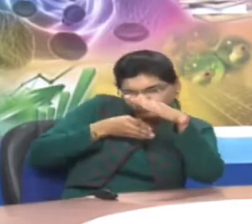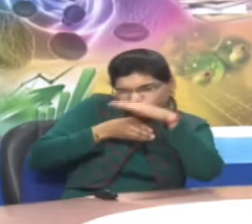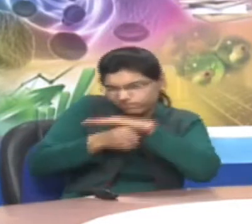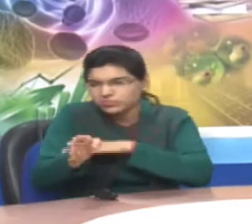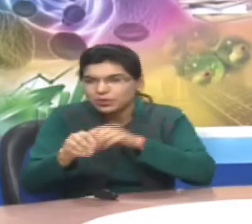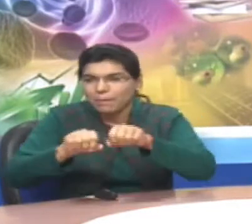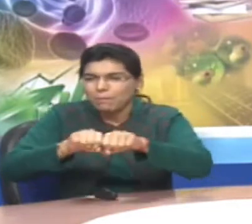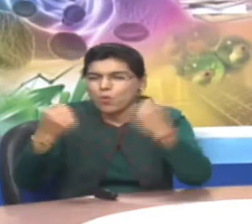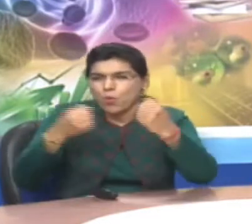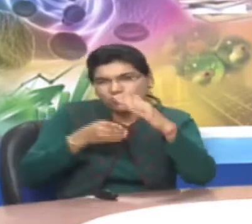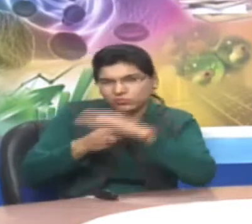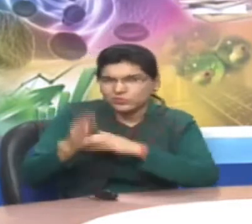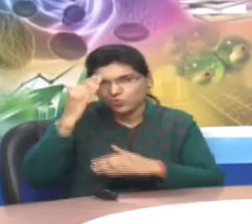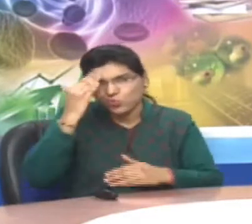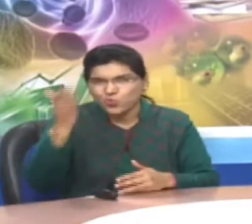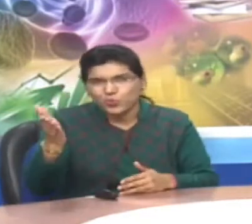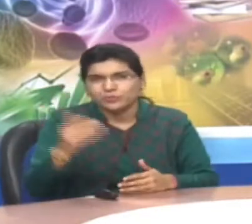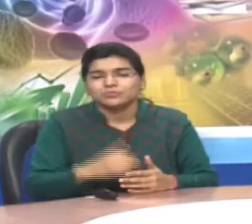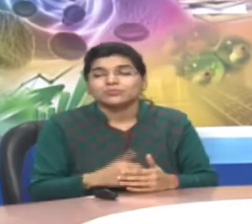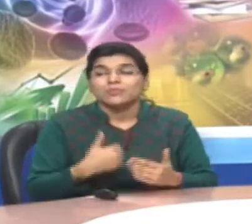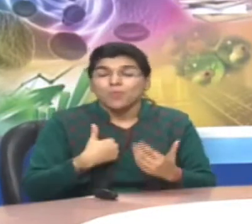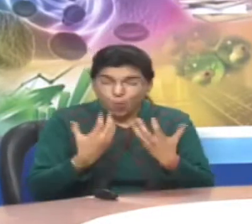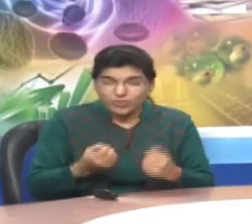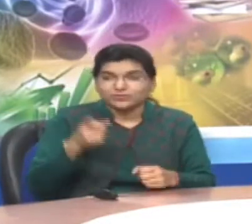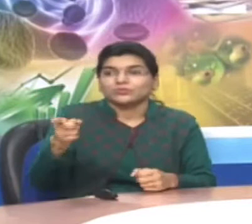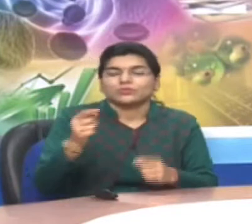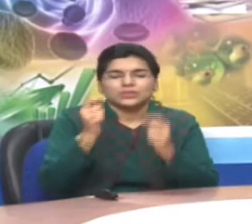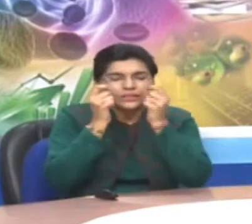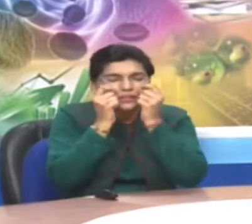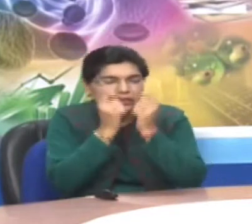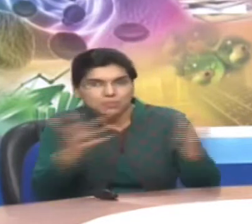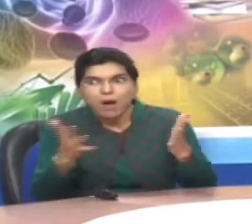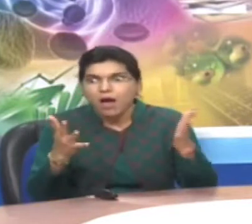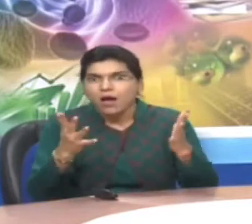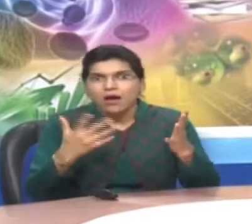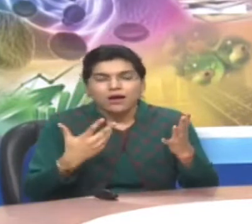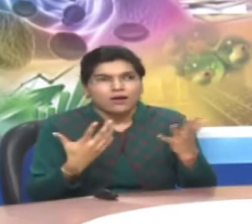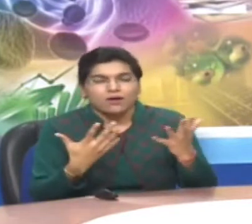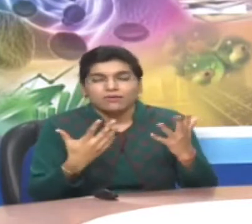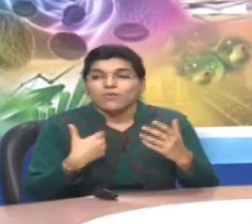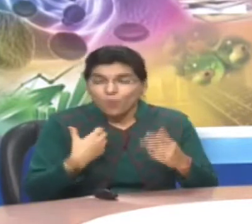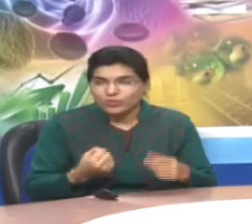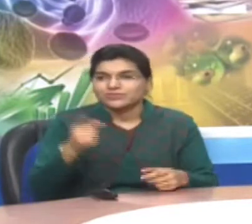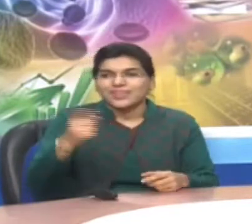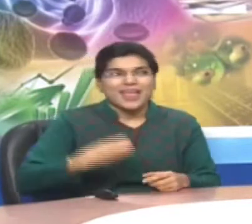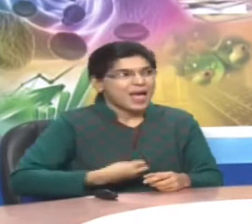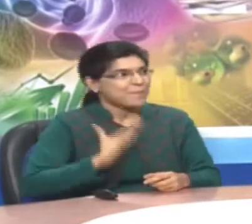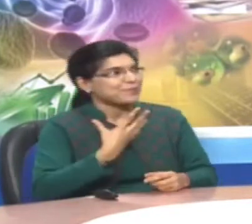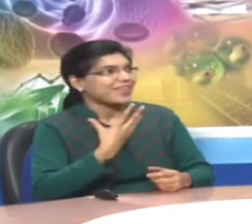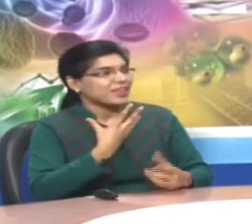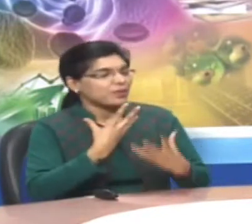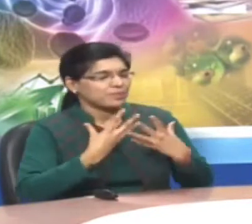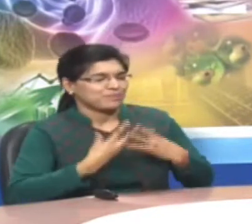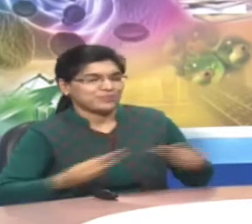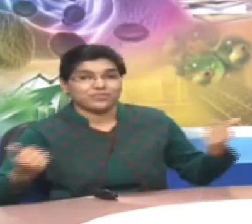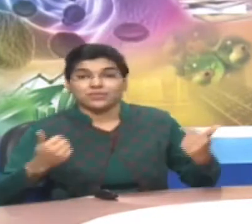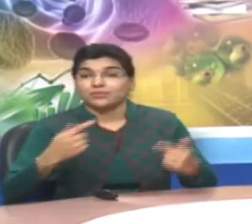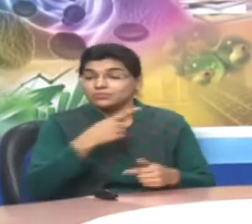when you know why I have broken into your little cottage, you'll be surprised, and it won't be a